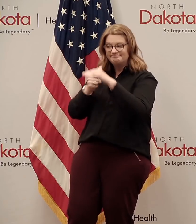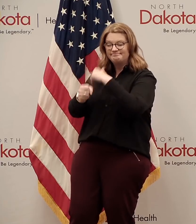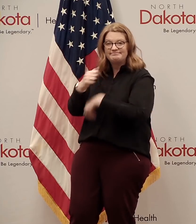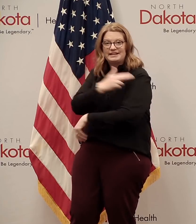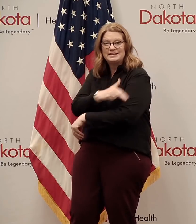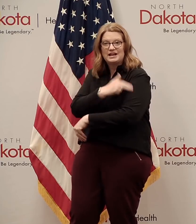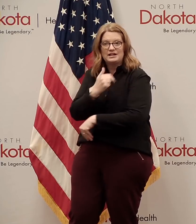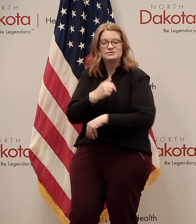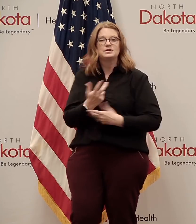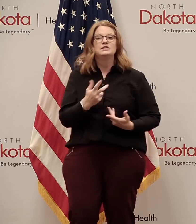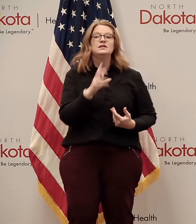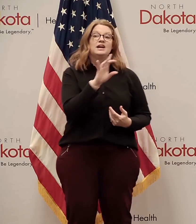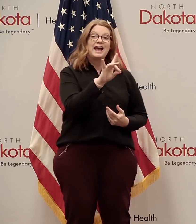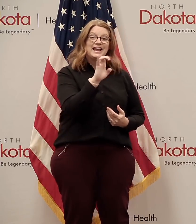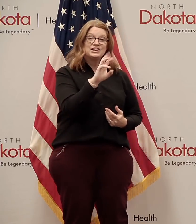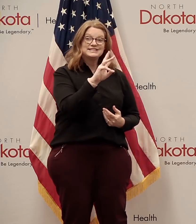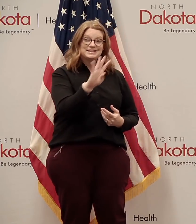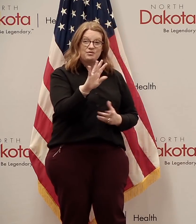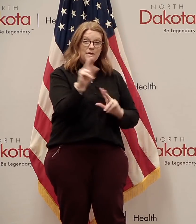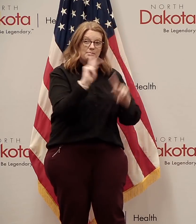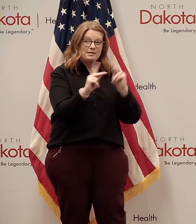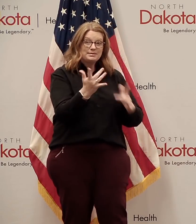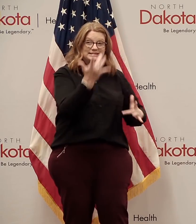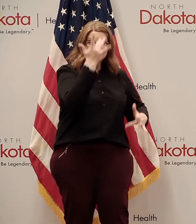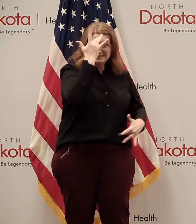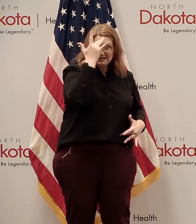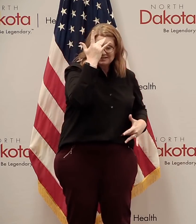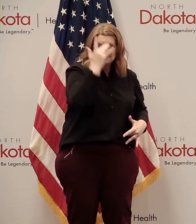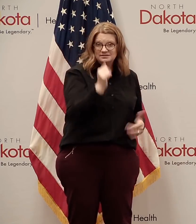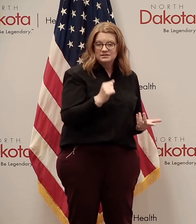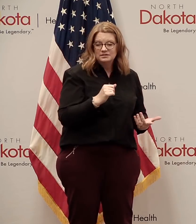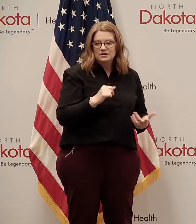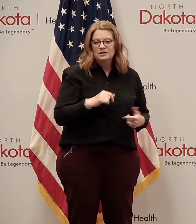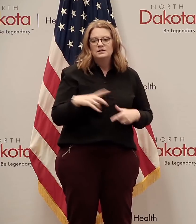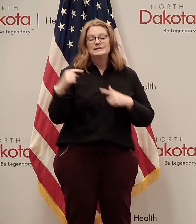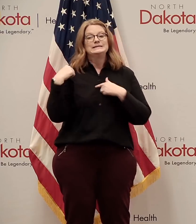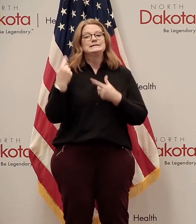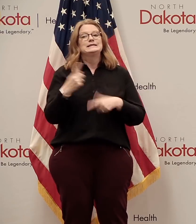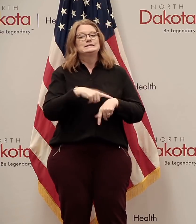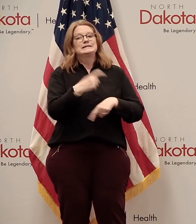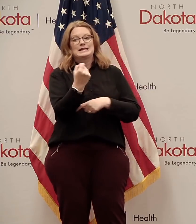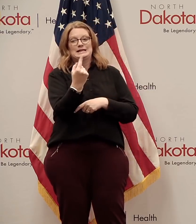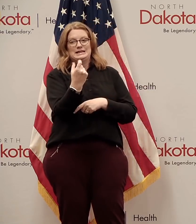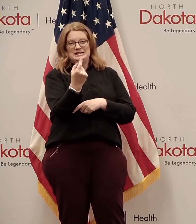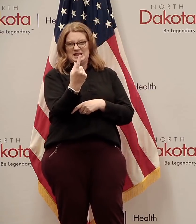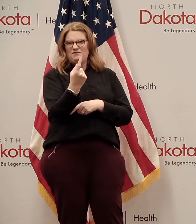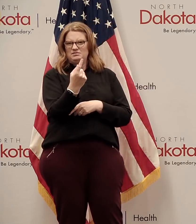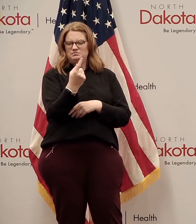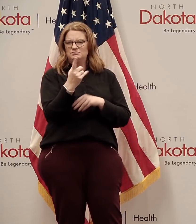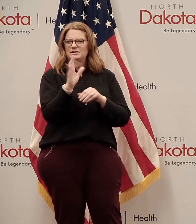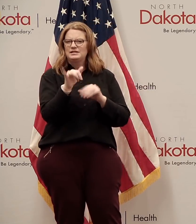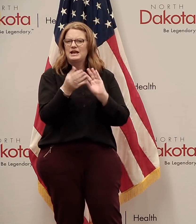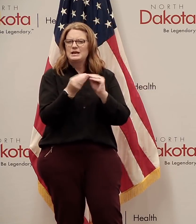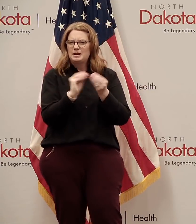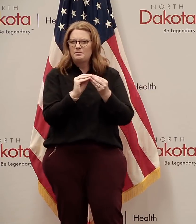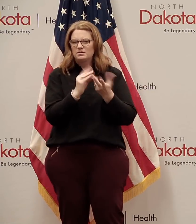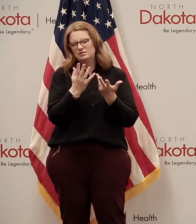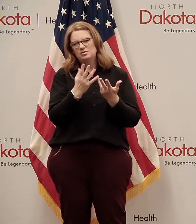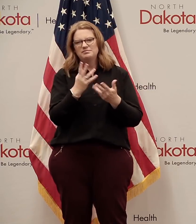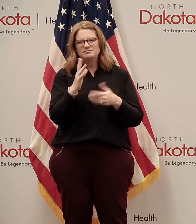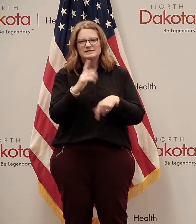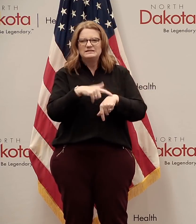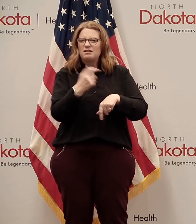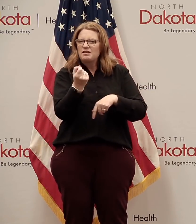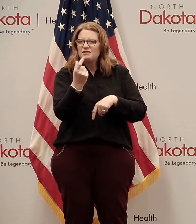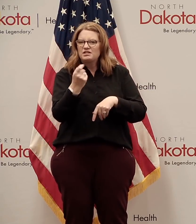have 864 active cases. That's accurate. Since 11 o'clock this morning when we released the data, that's the time every day when we release the